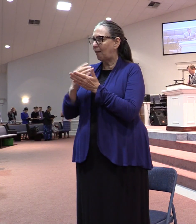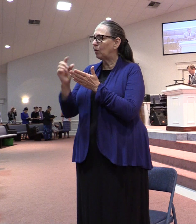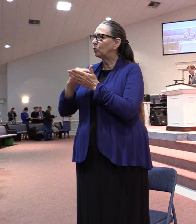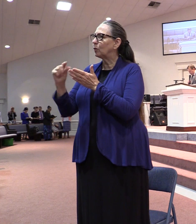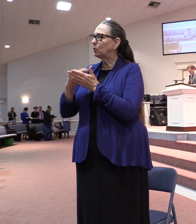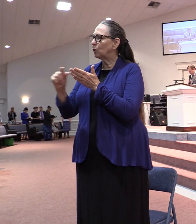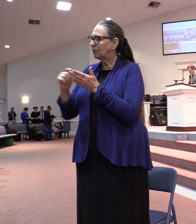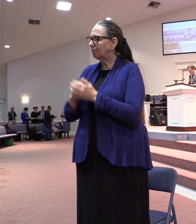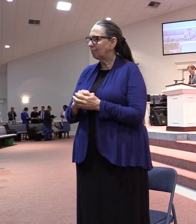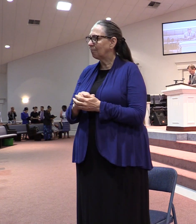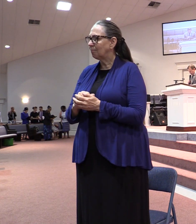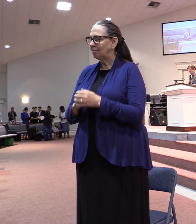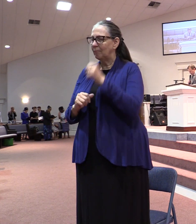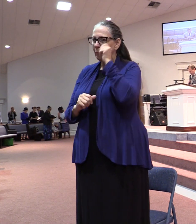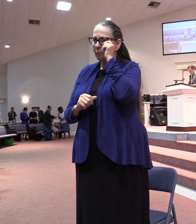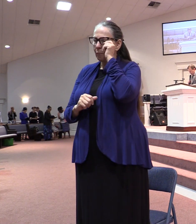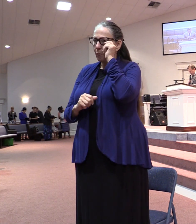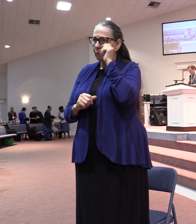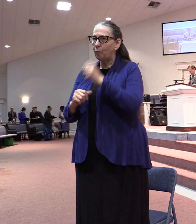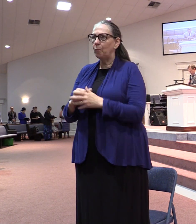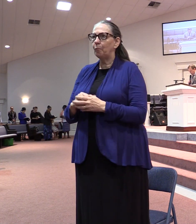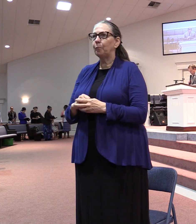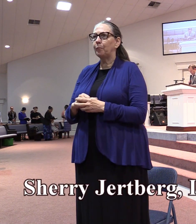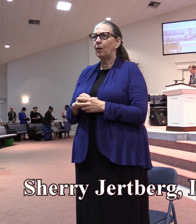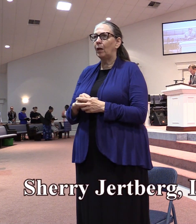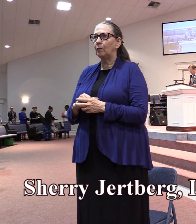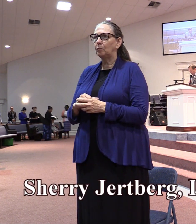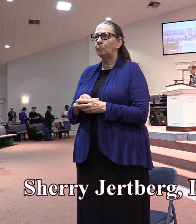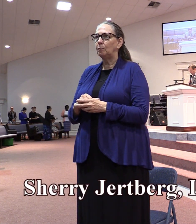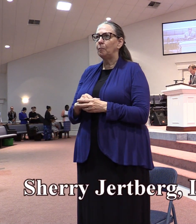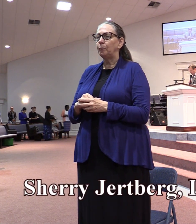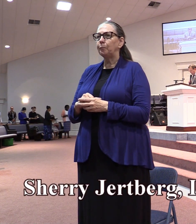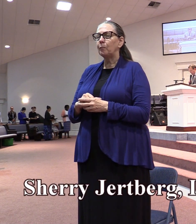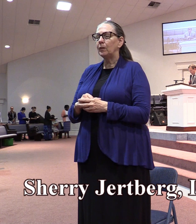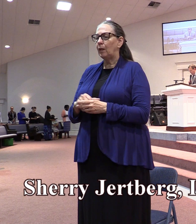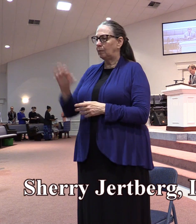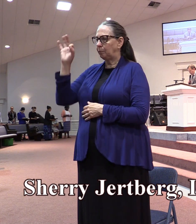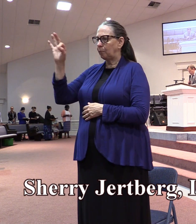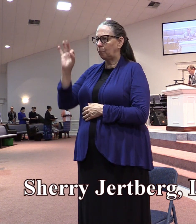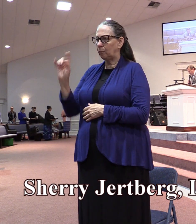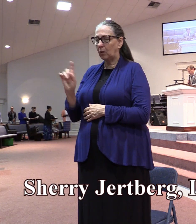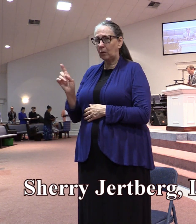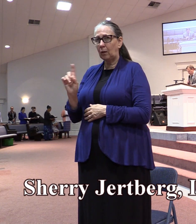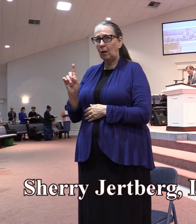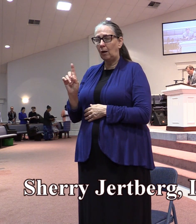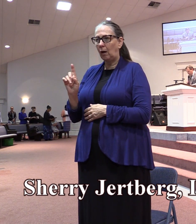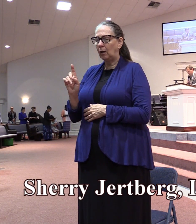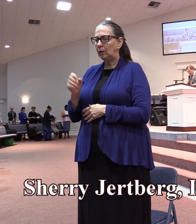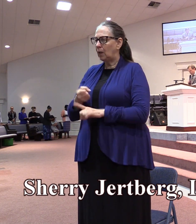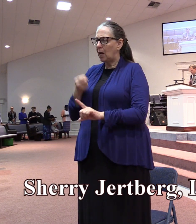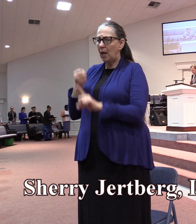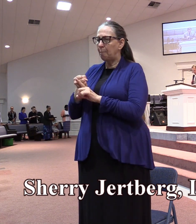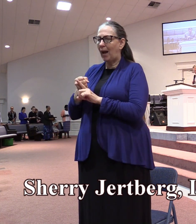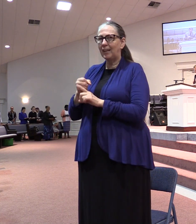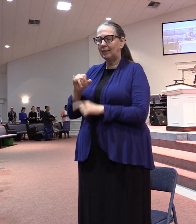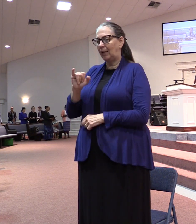passages of scripture here. And I preached at an Impact conference in